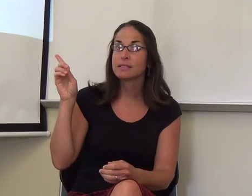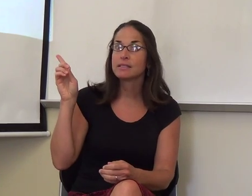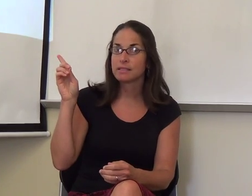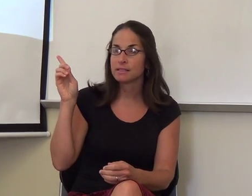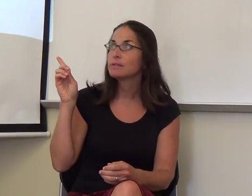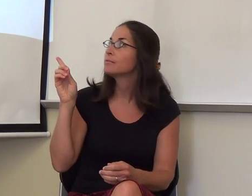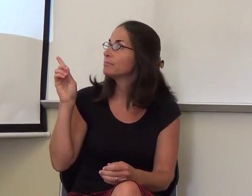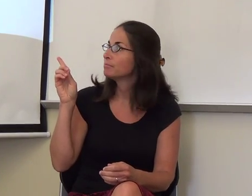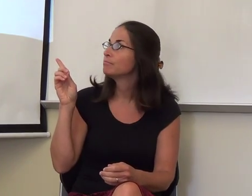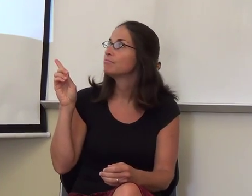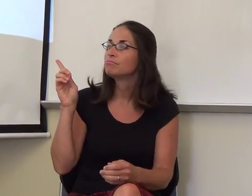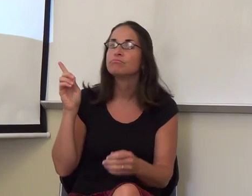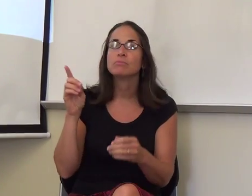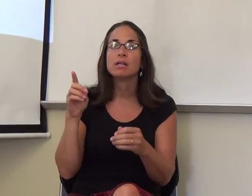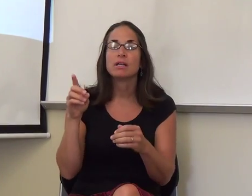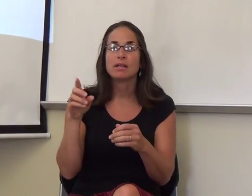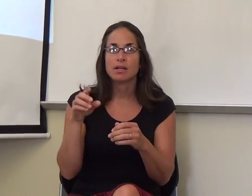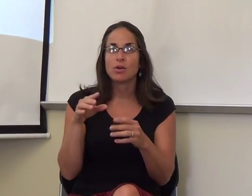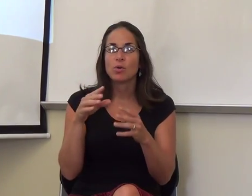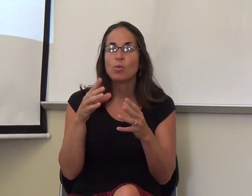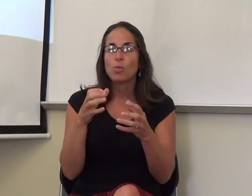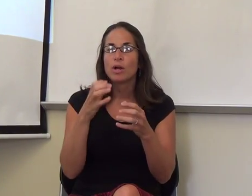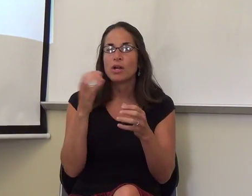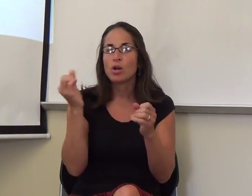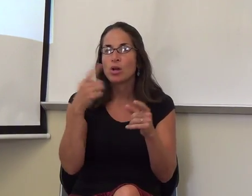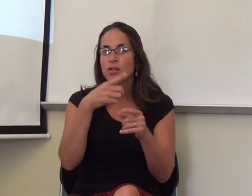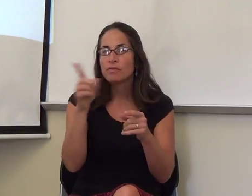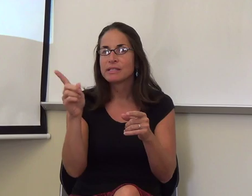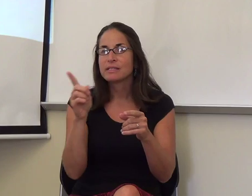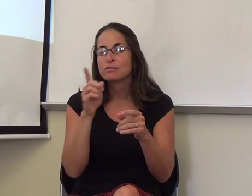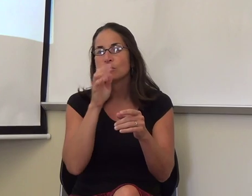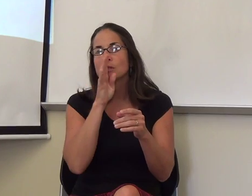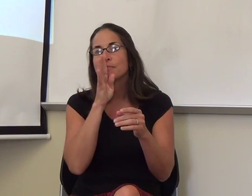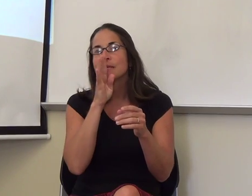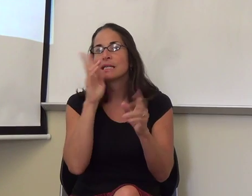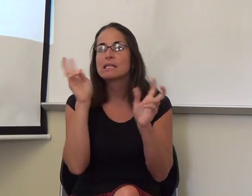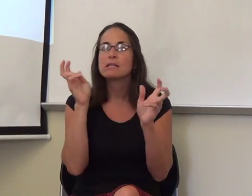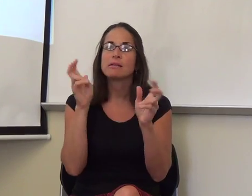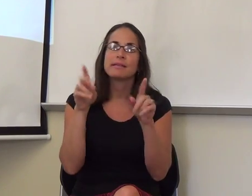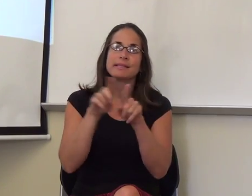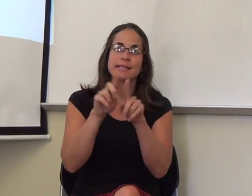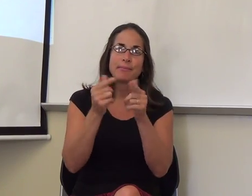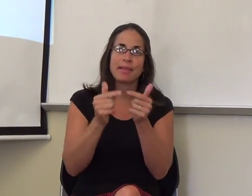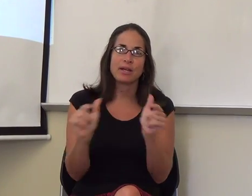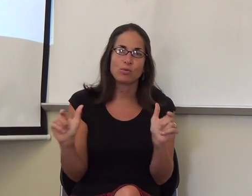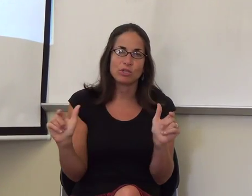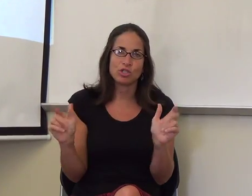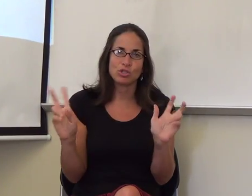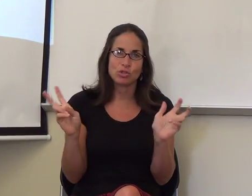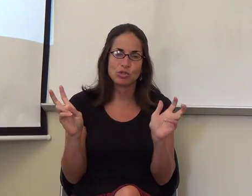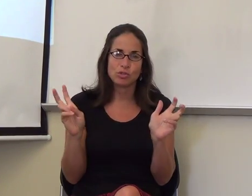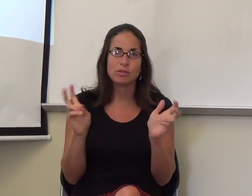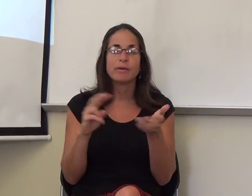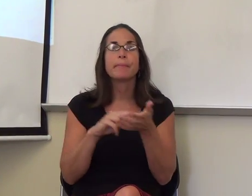day, more of an effort to get us all speaking the same language, okay? So that when I say to